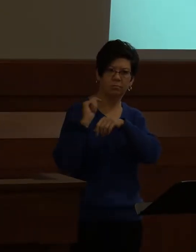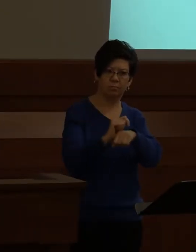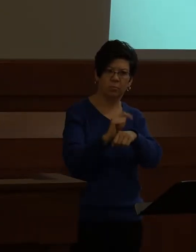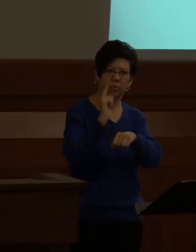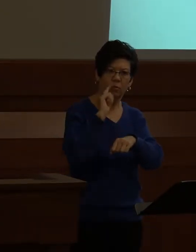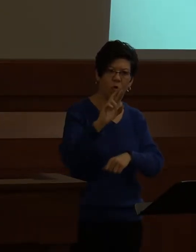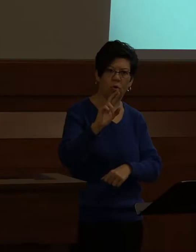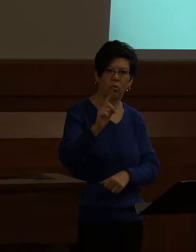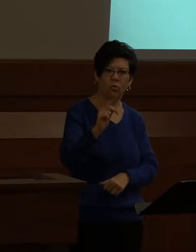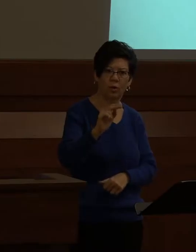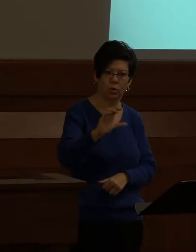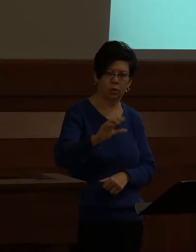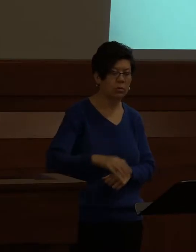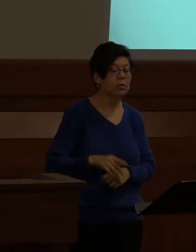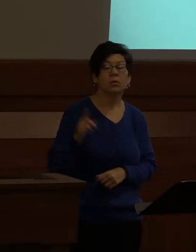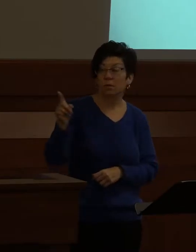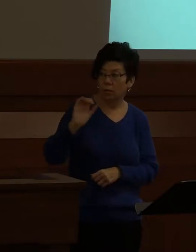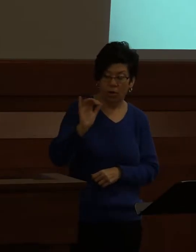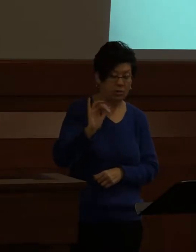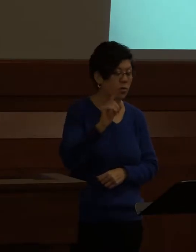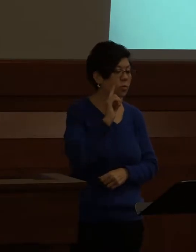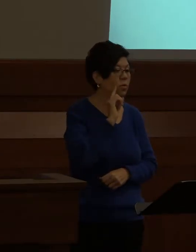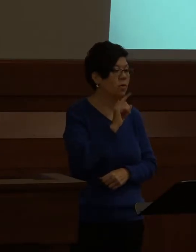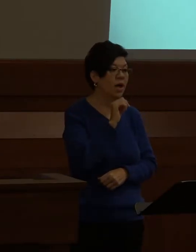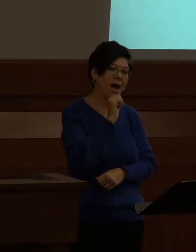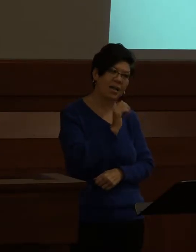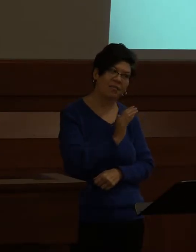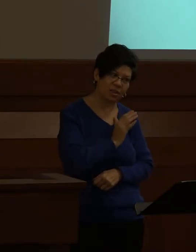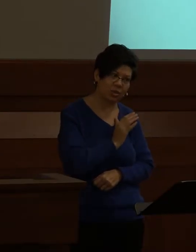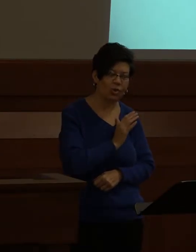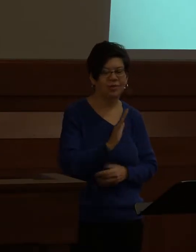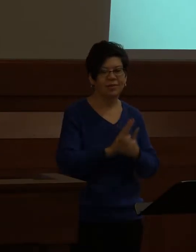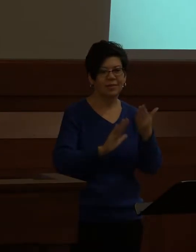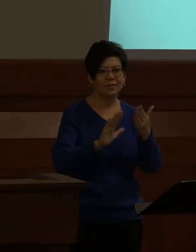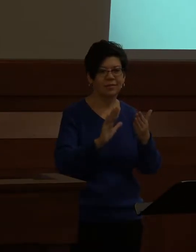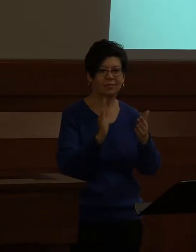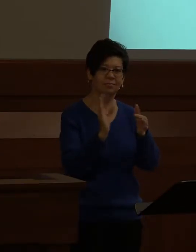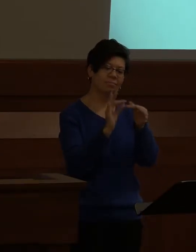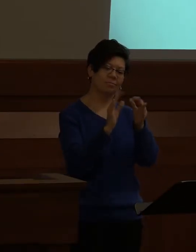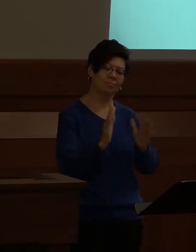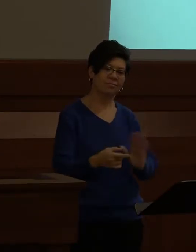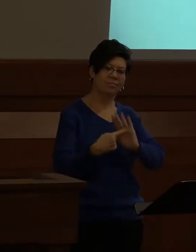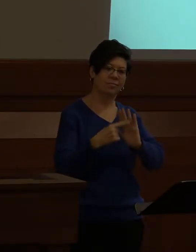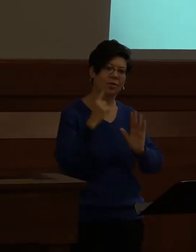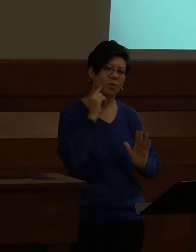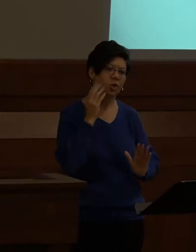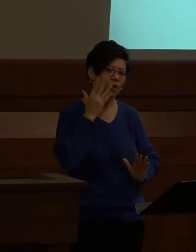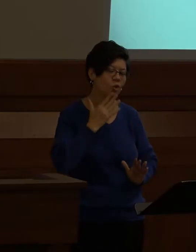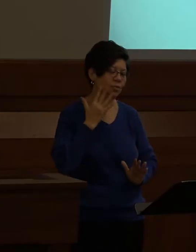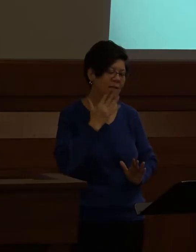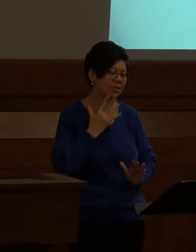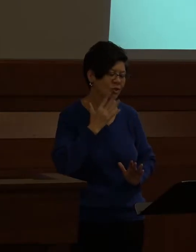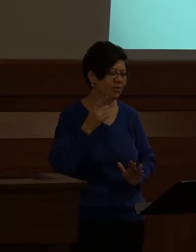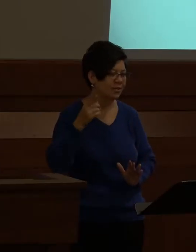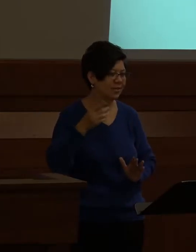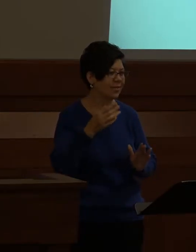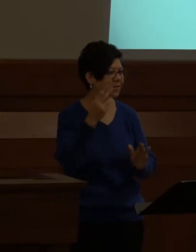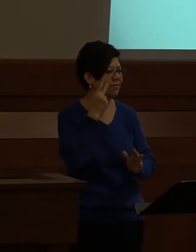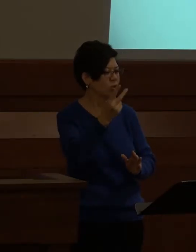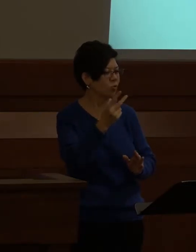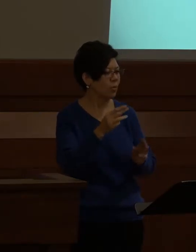rhetoric. She is also the unofficial campus spokesperson for cued speech, a visual method